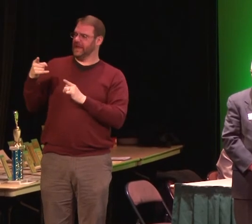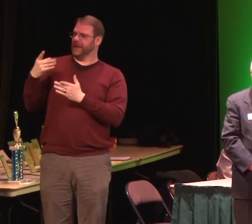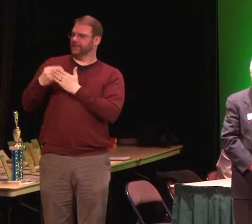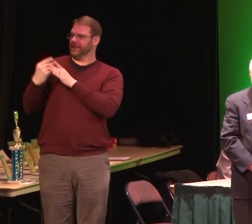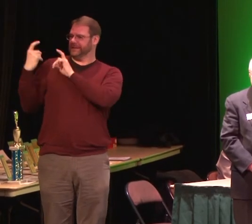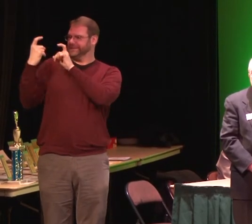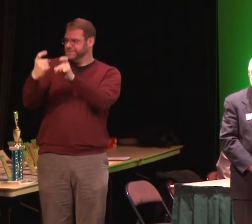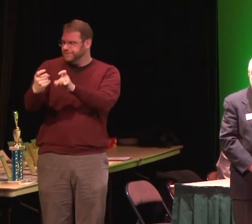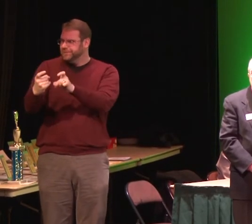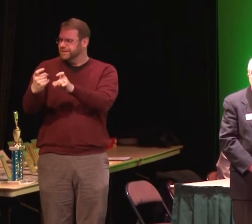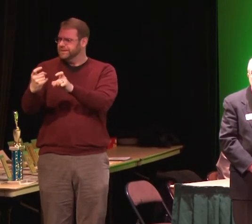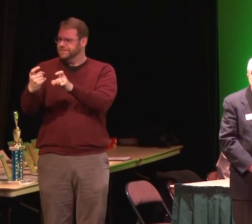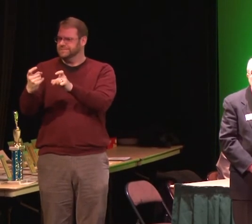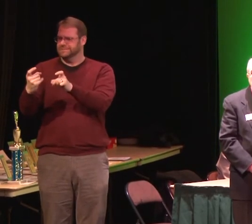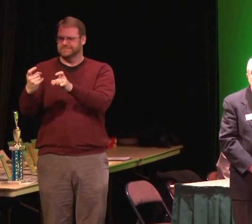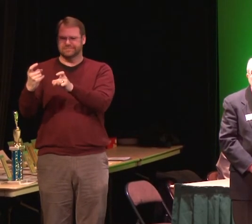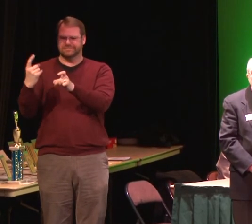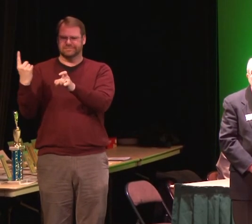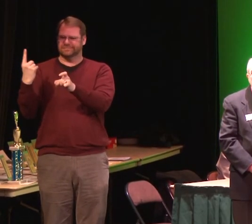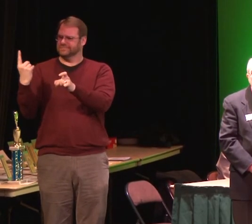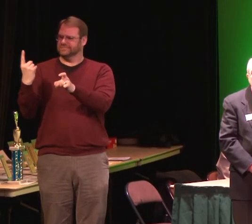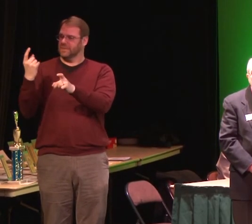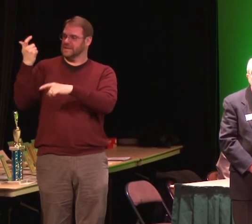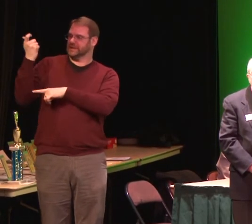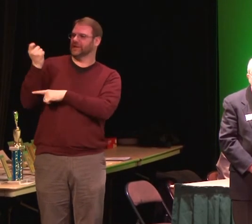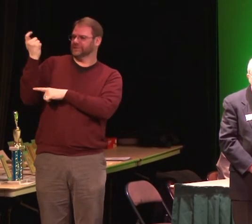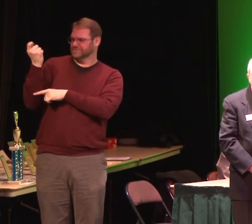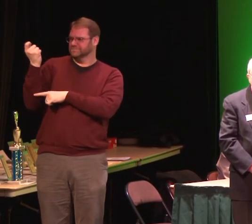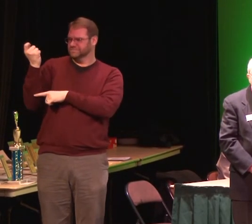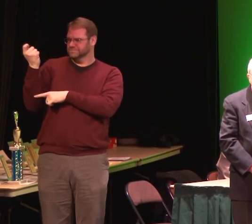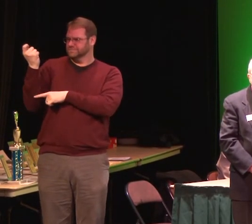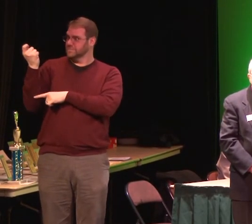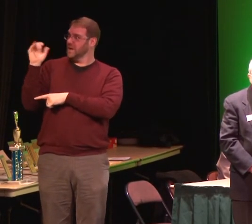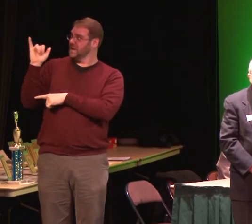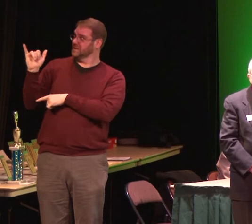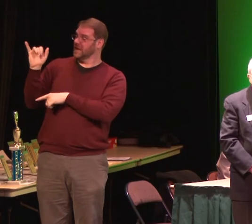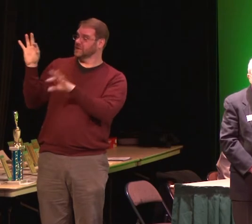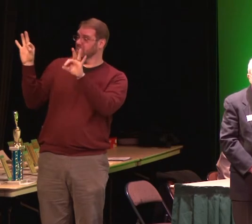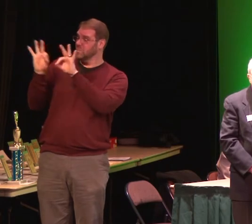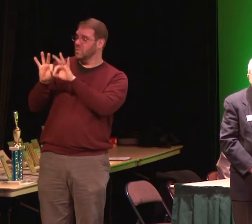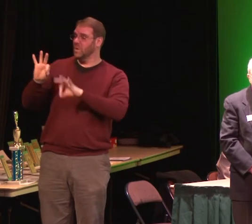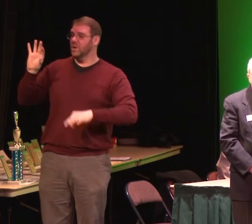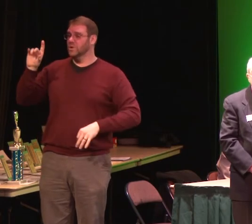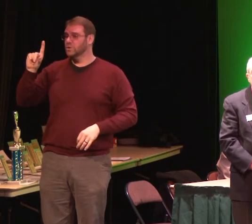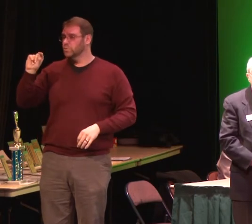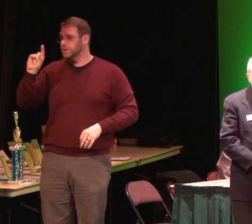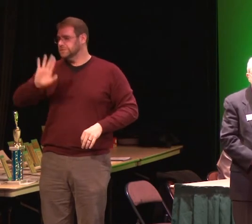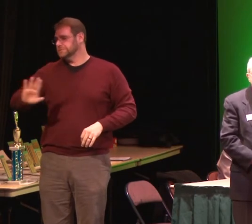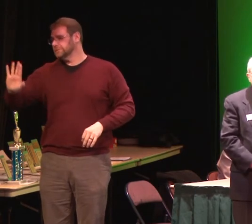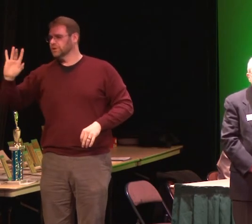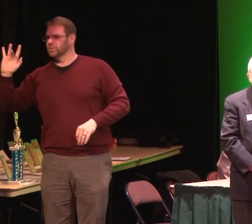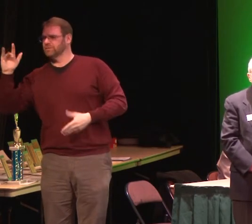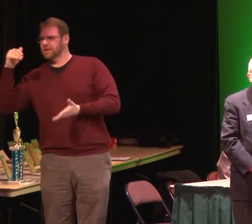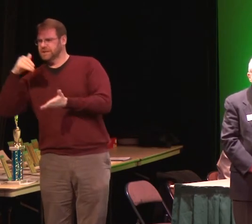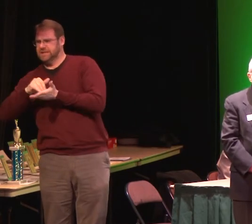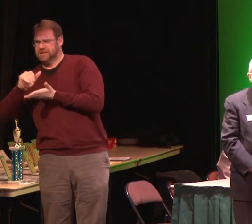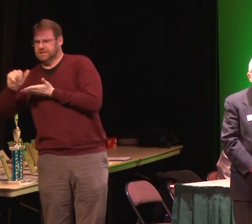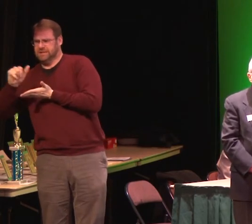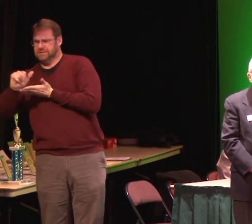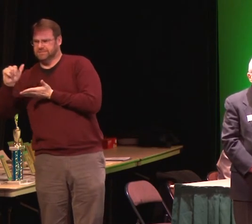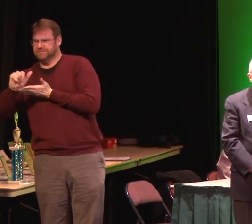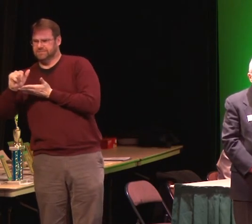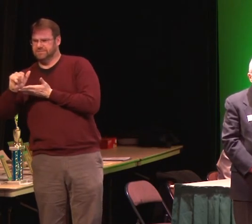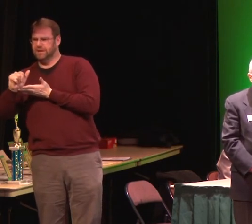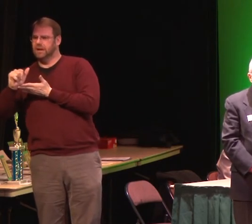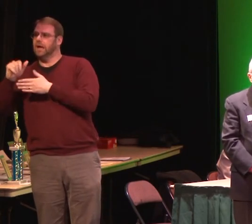donate, they give a scholarship worth about $20,000, $25,000, depending upon